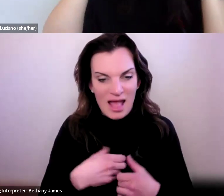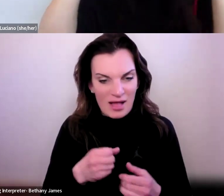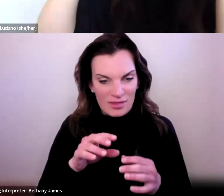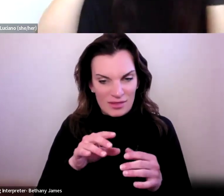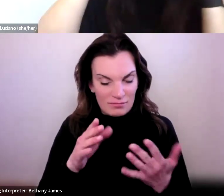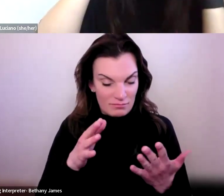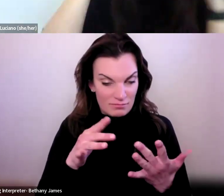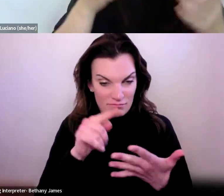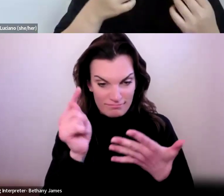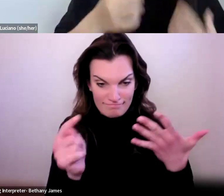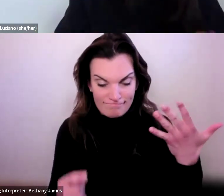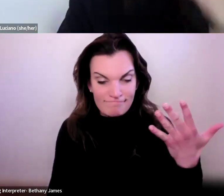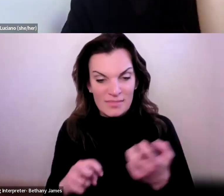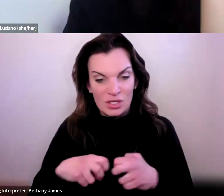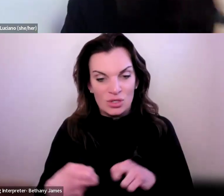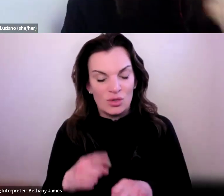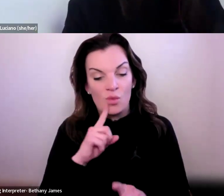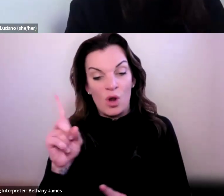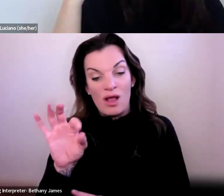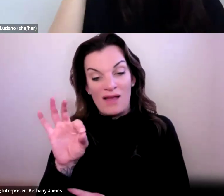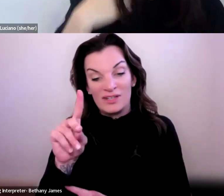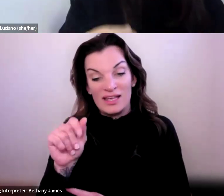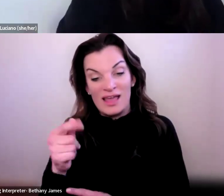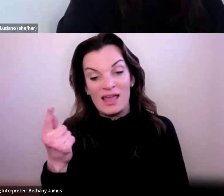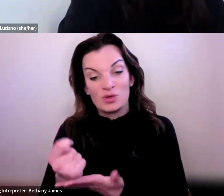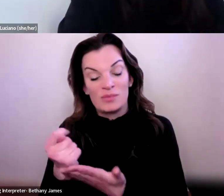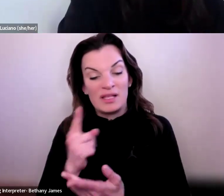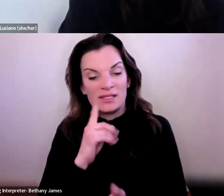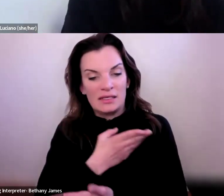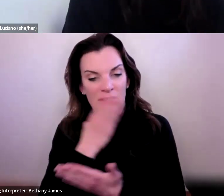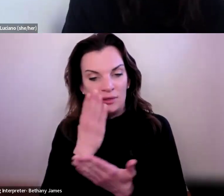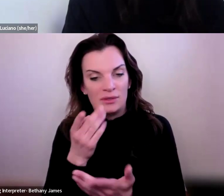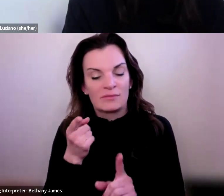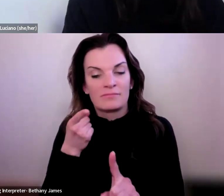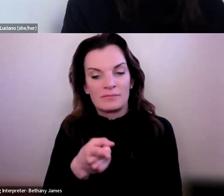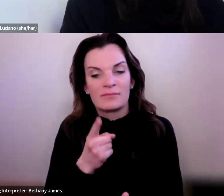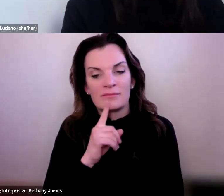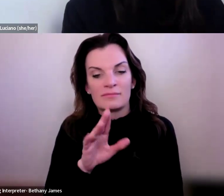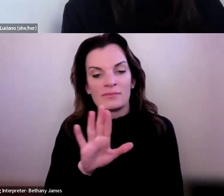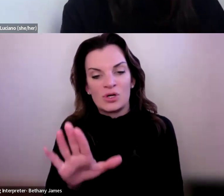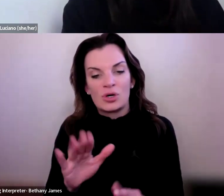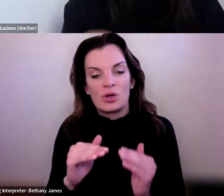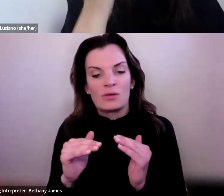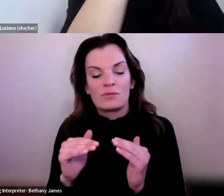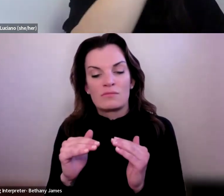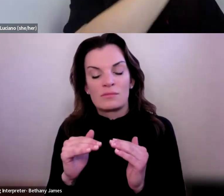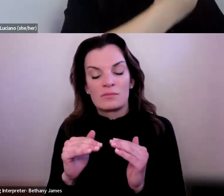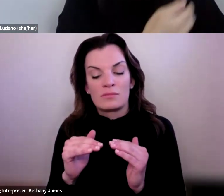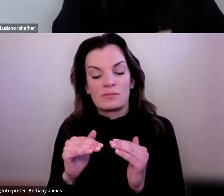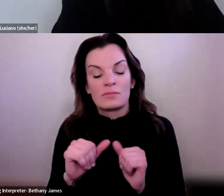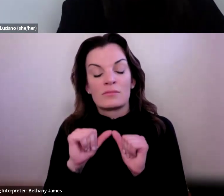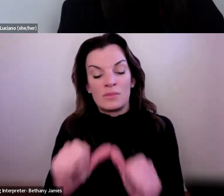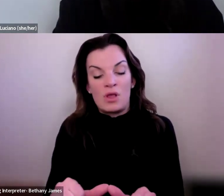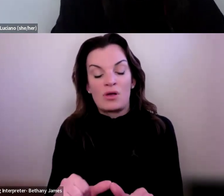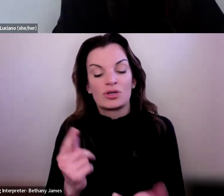FDA-approved treatments. Her current projects are in collaboration with Long COVID Justice and ME Action, and she's a narrative architect